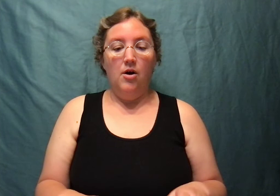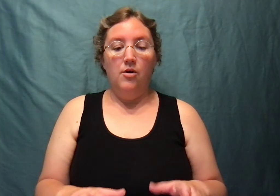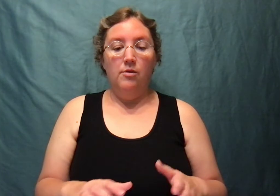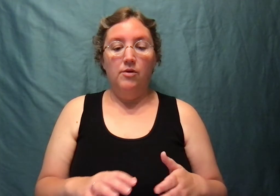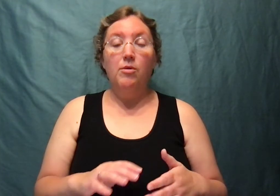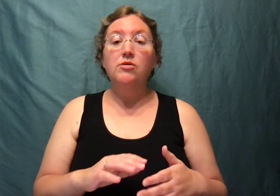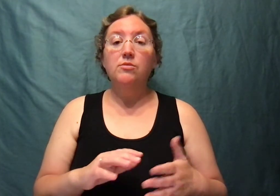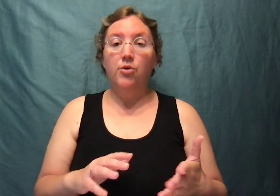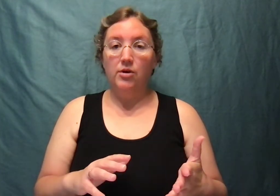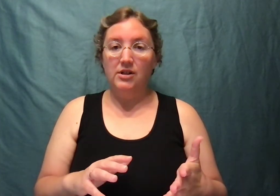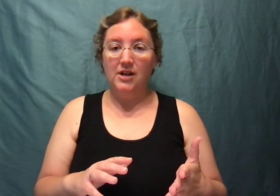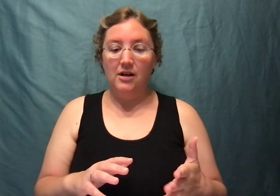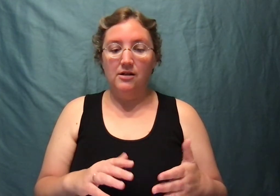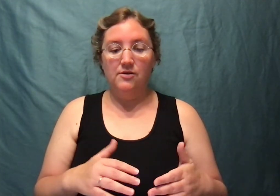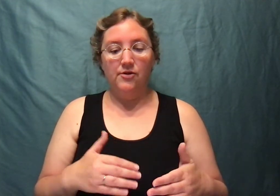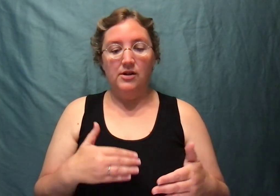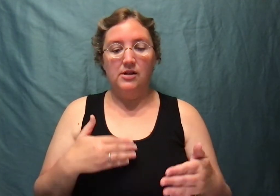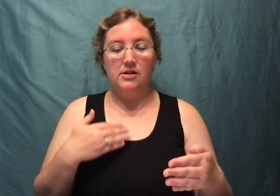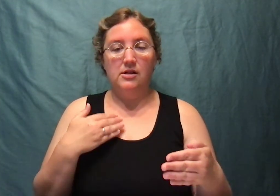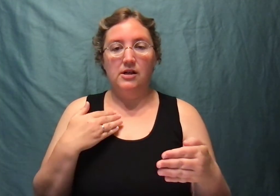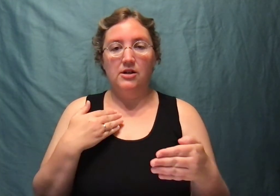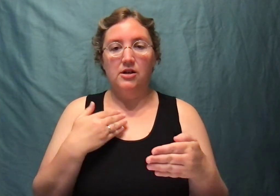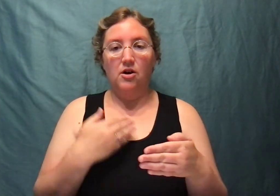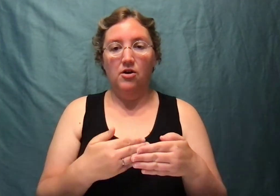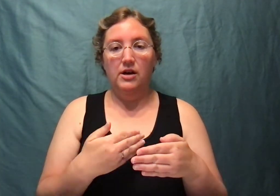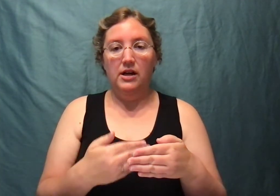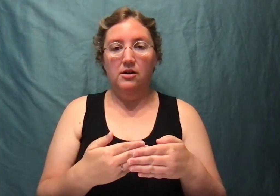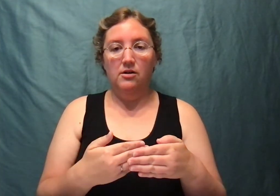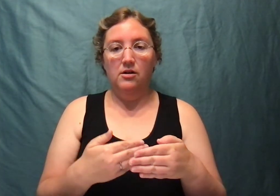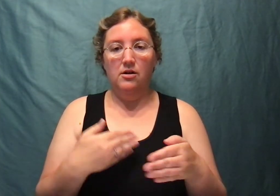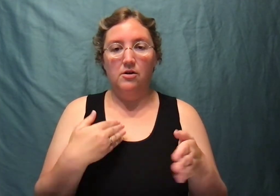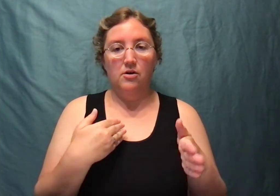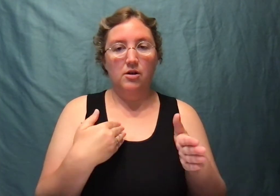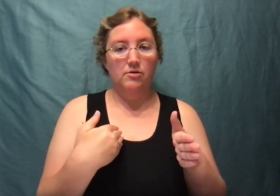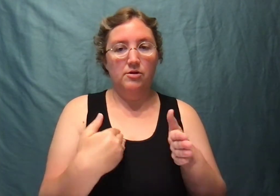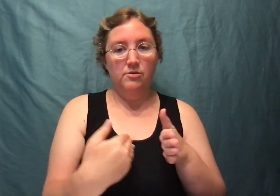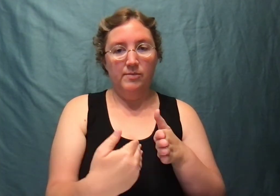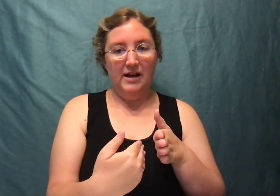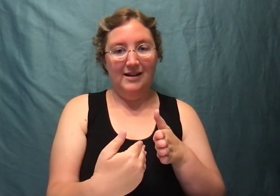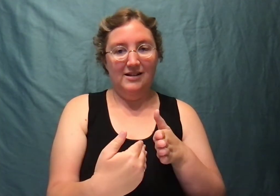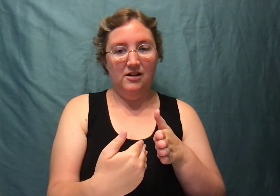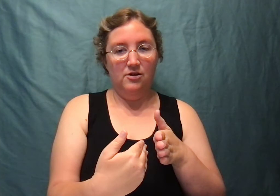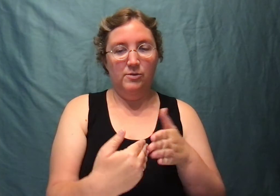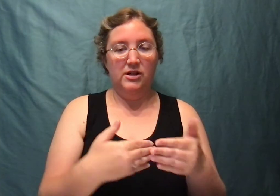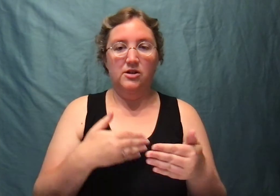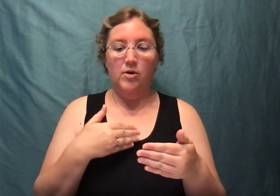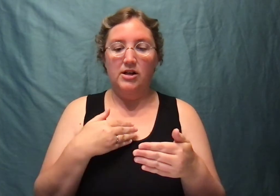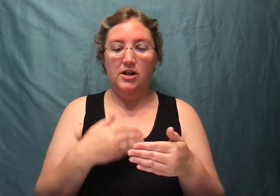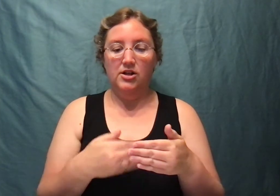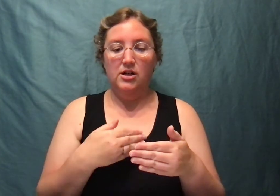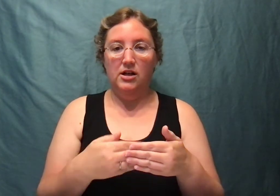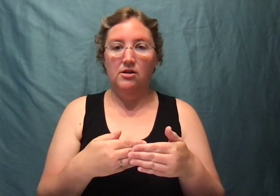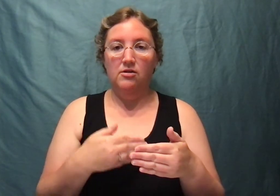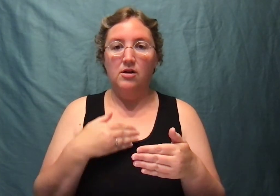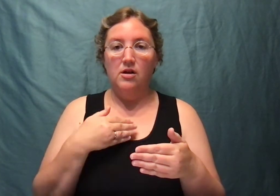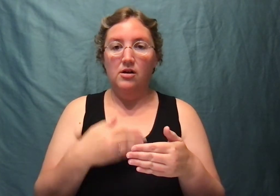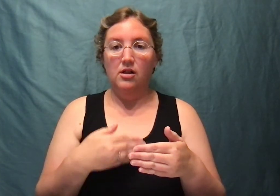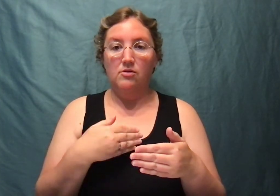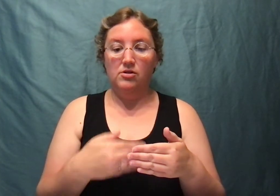The most important signs for this section are near or close to, so my hand gets close but doesn't quite touch, near, close